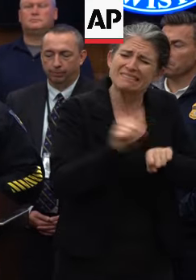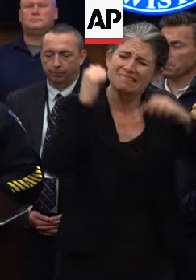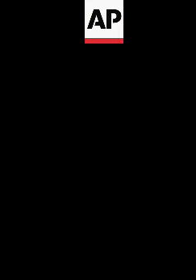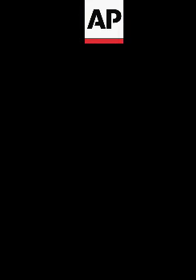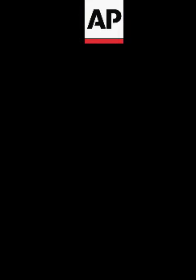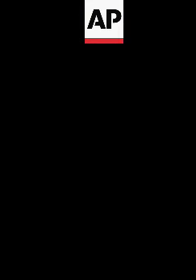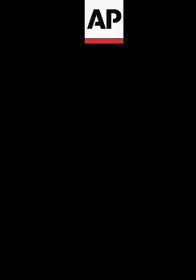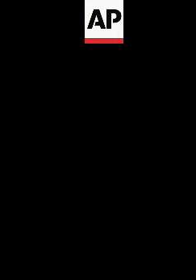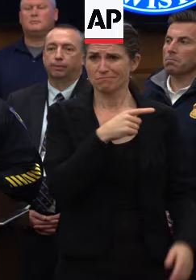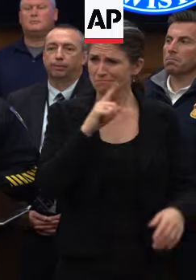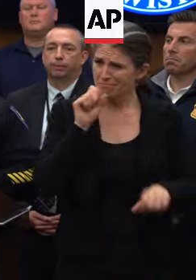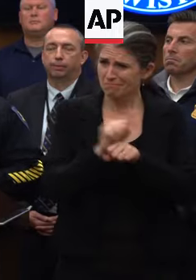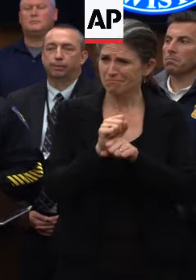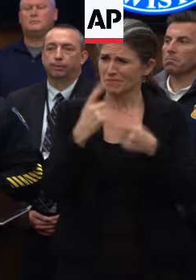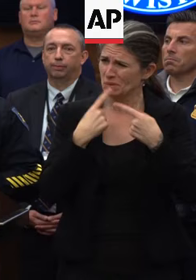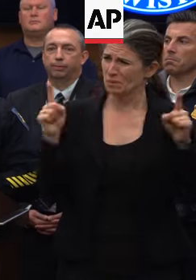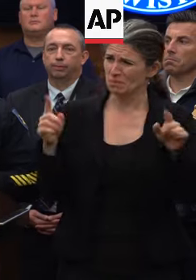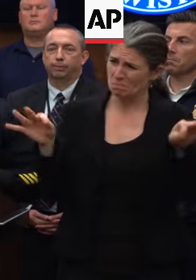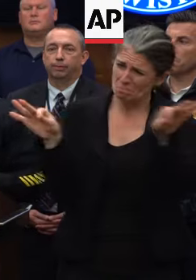conclusion.